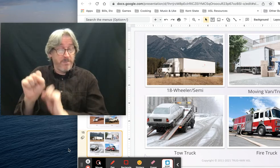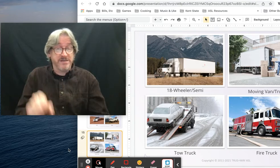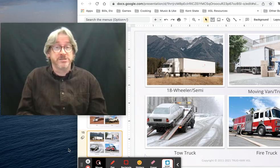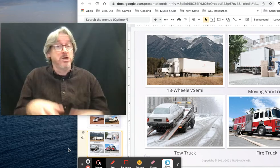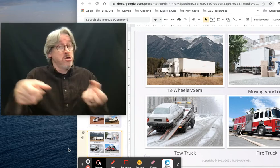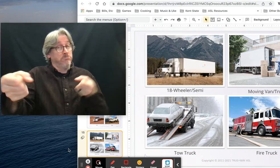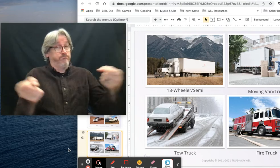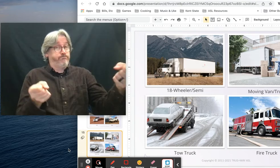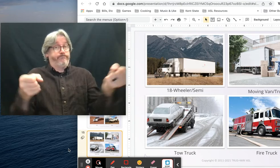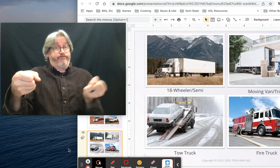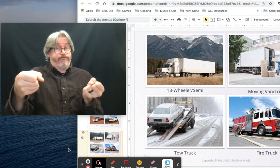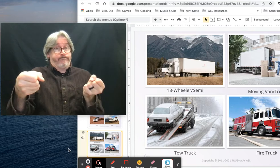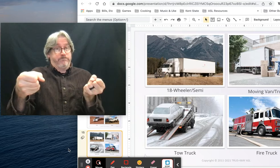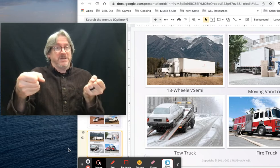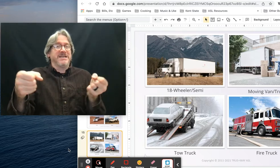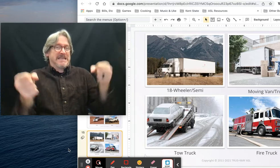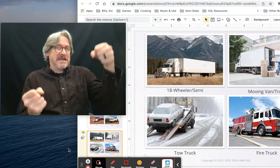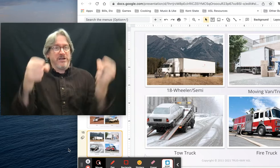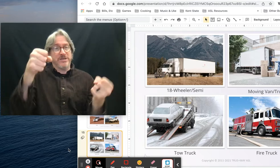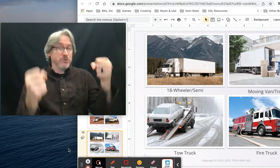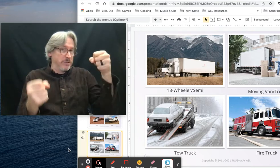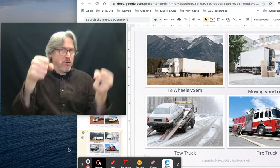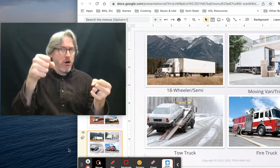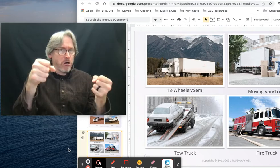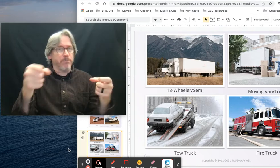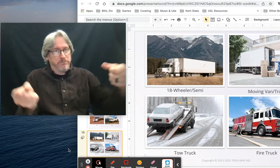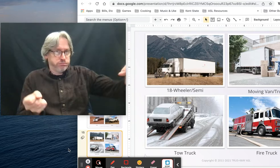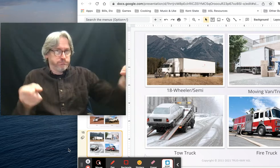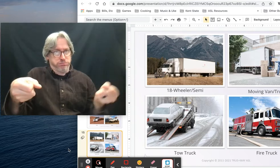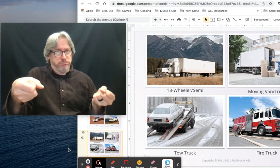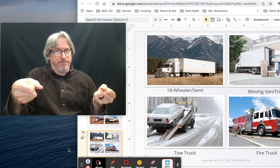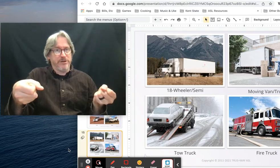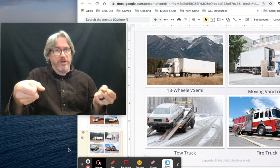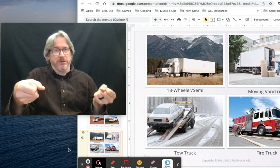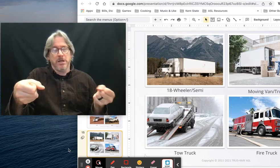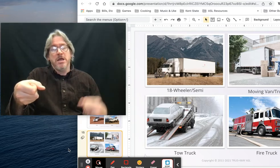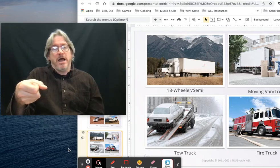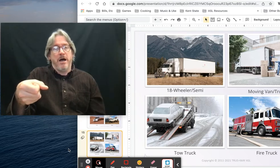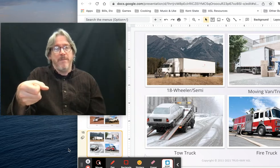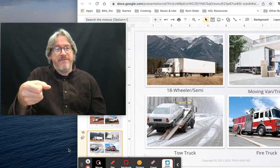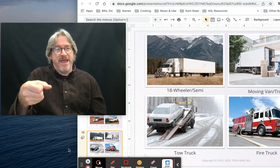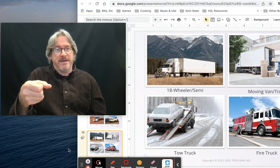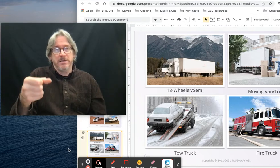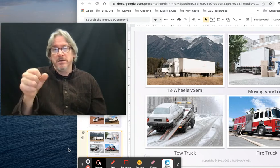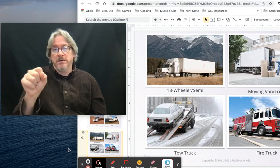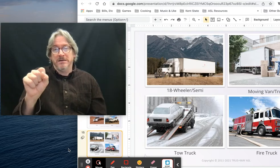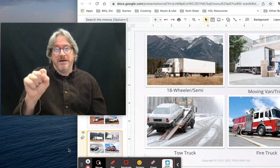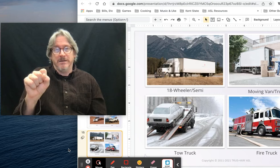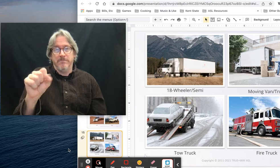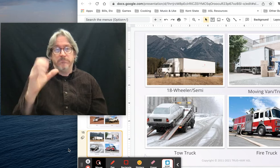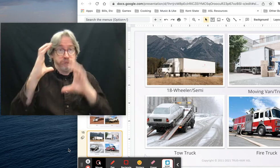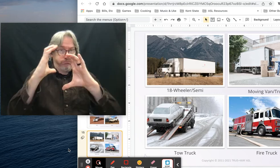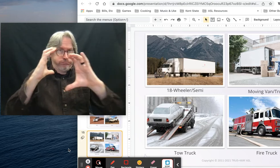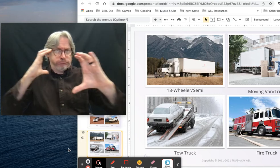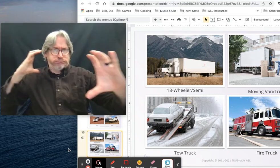for a bus, kind of like we do with car, but boom, boom, big wheel, and then